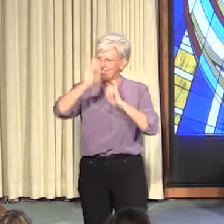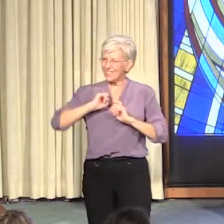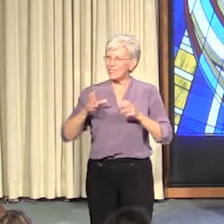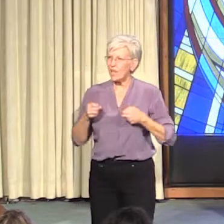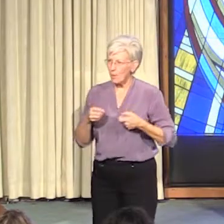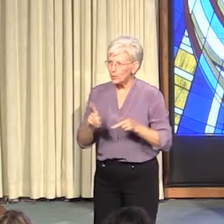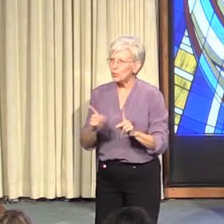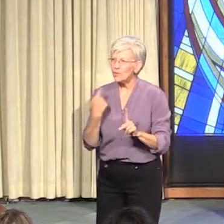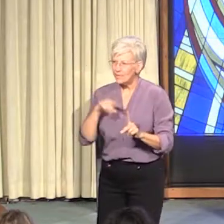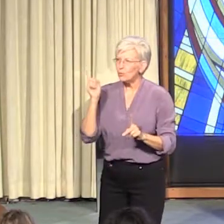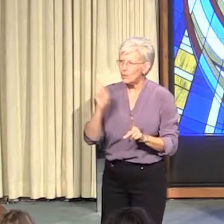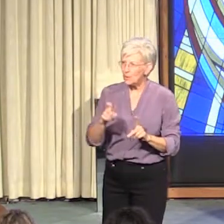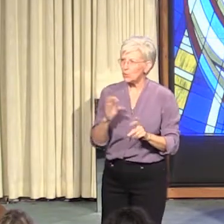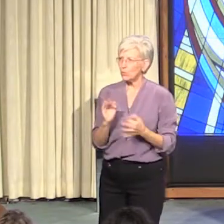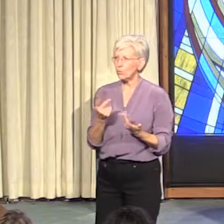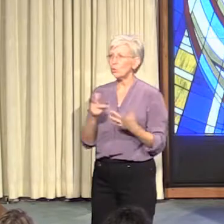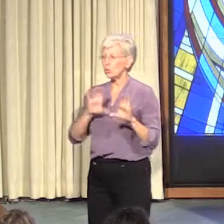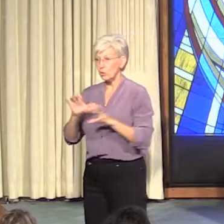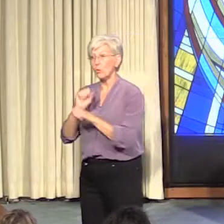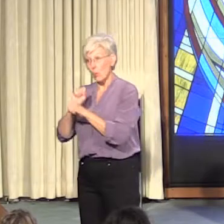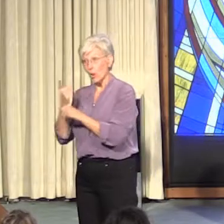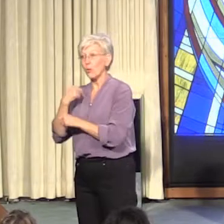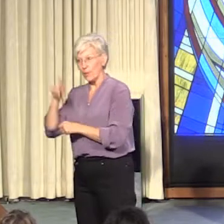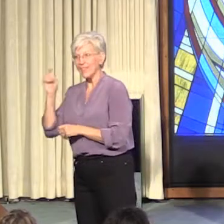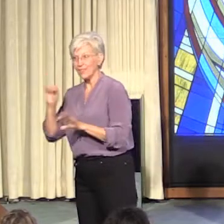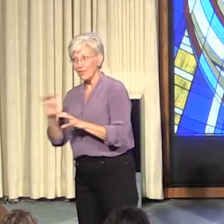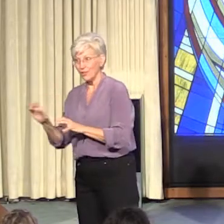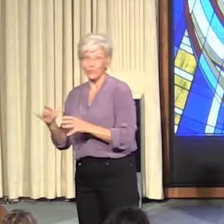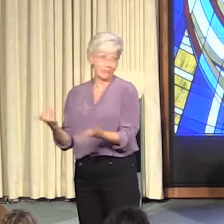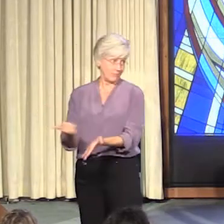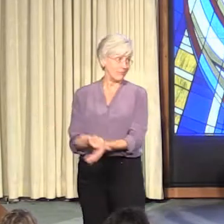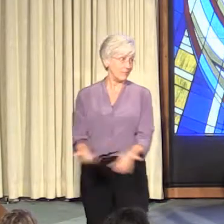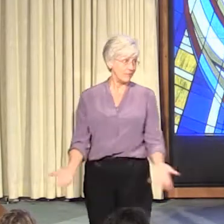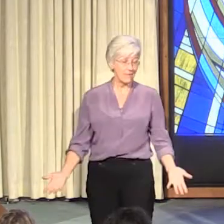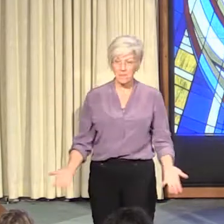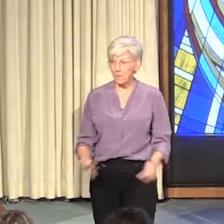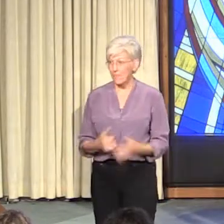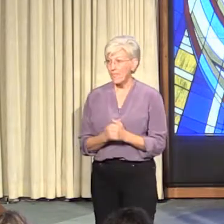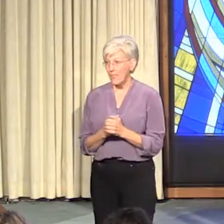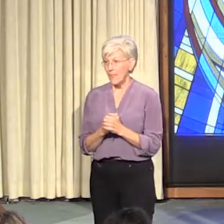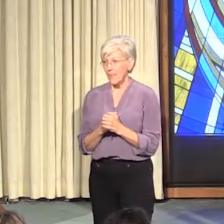do. Amen? Yeah.